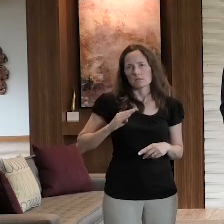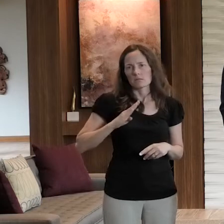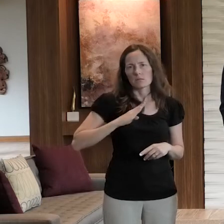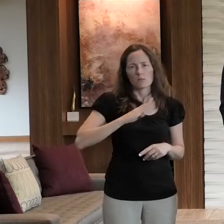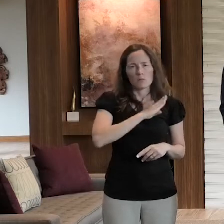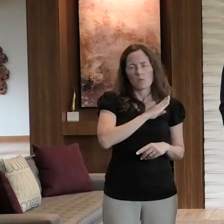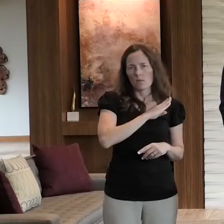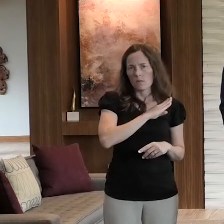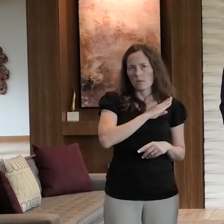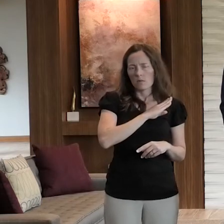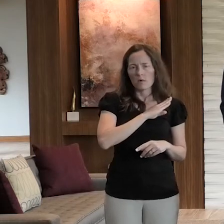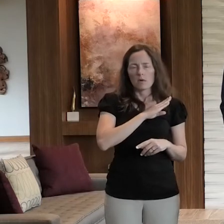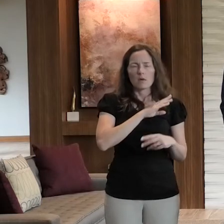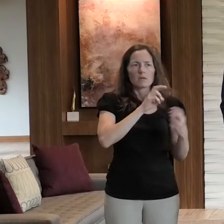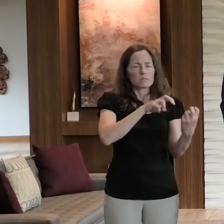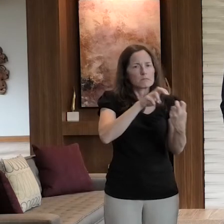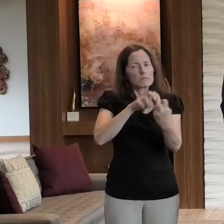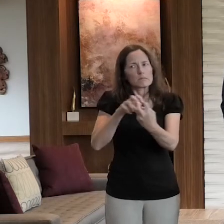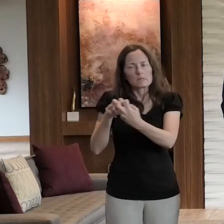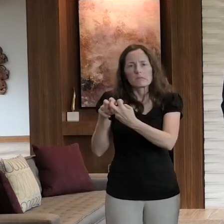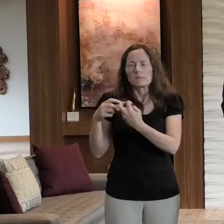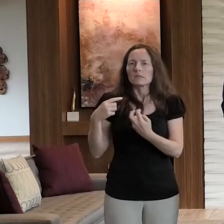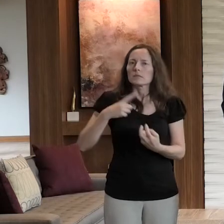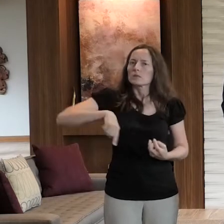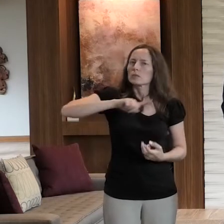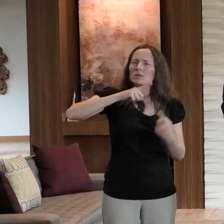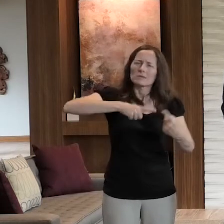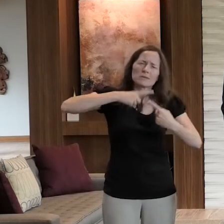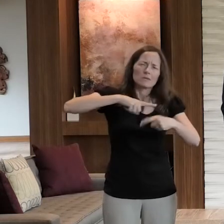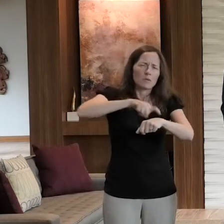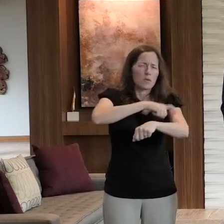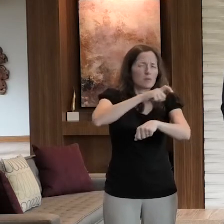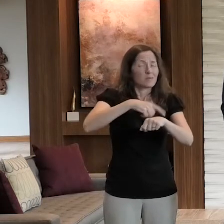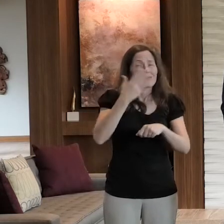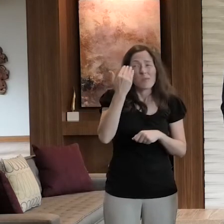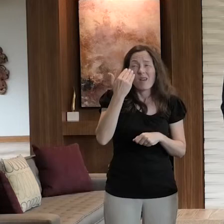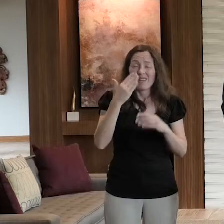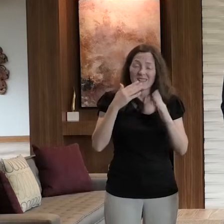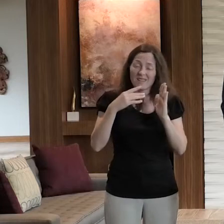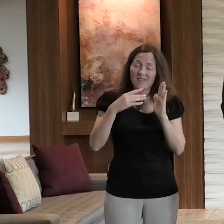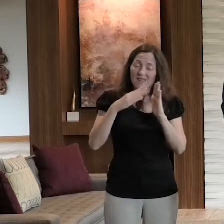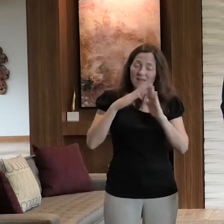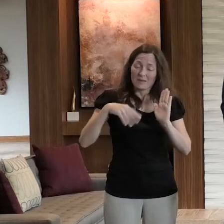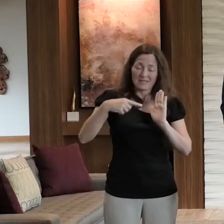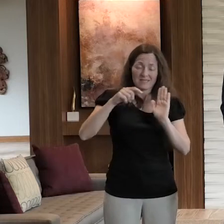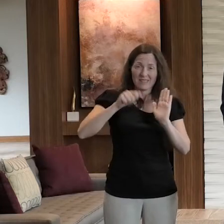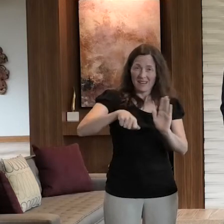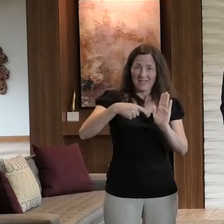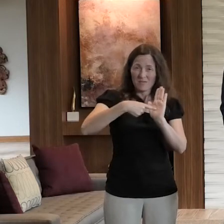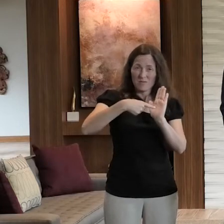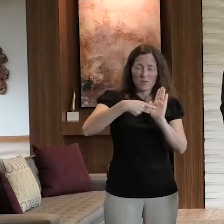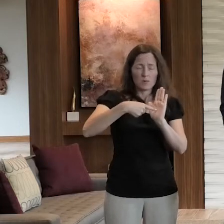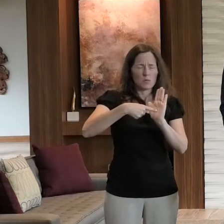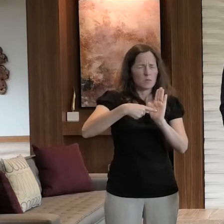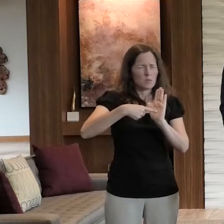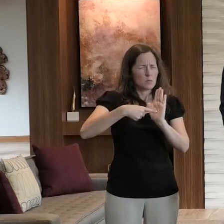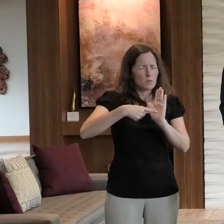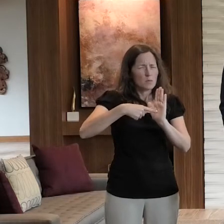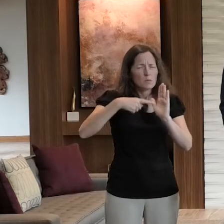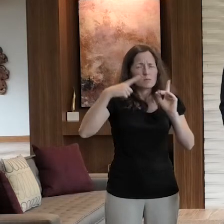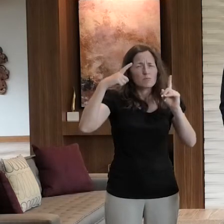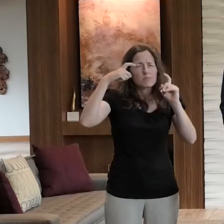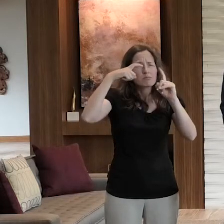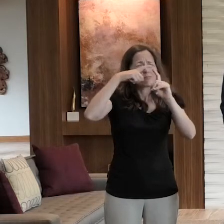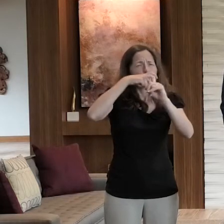struggled for a long time because this, affordable housing is an incredibly hard issue to come up with a good solution for.